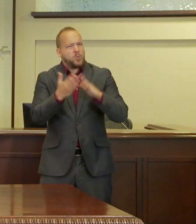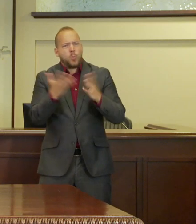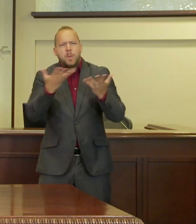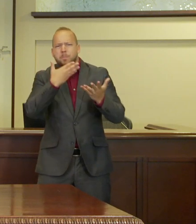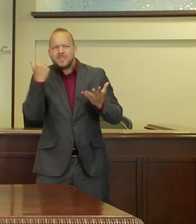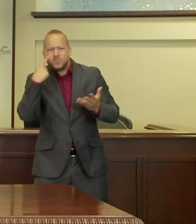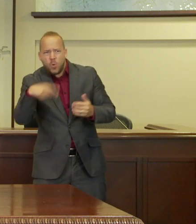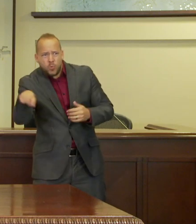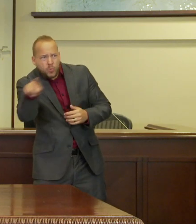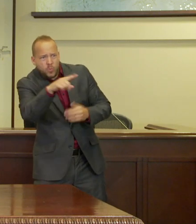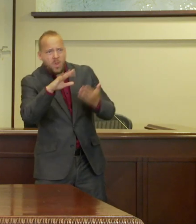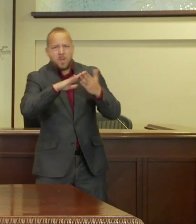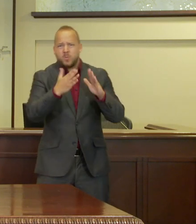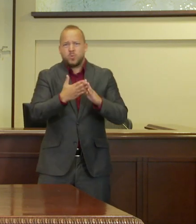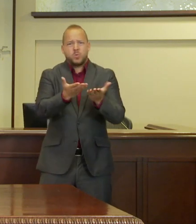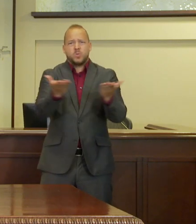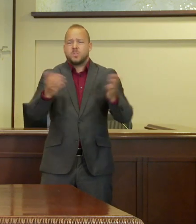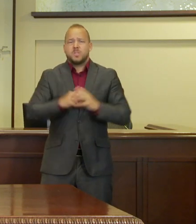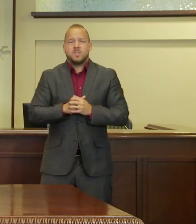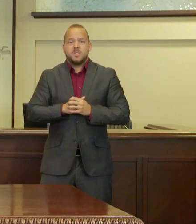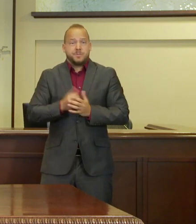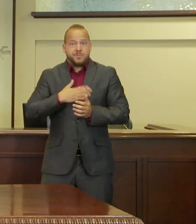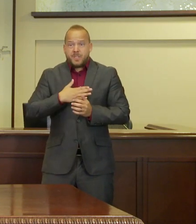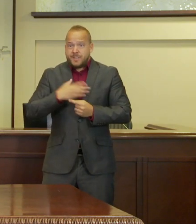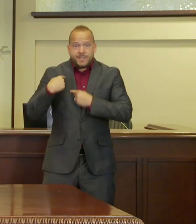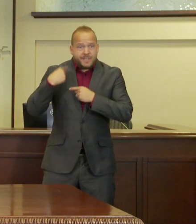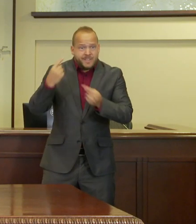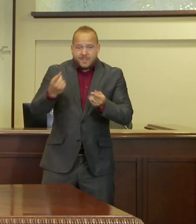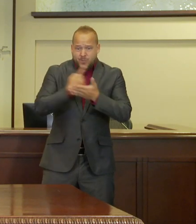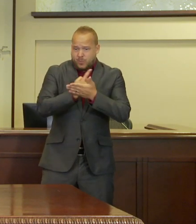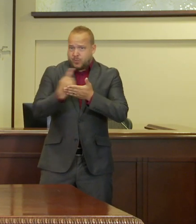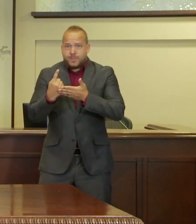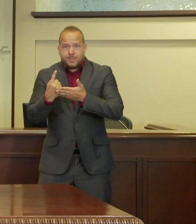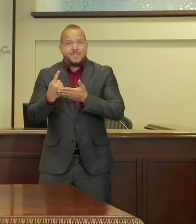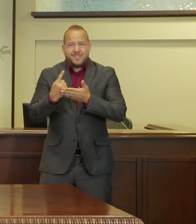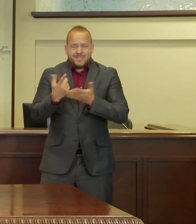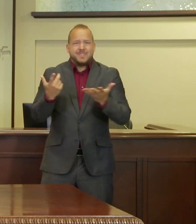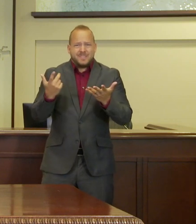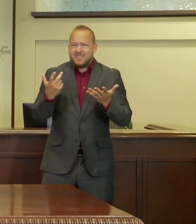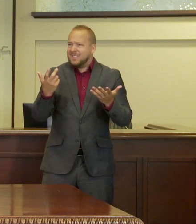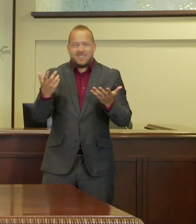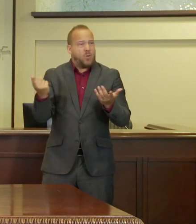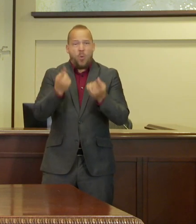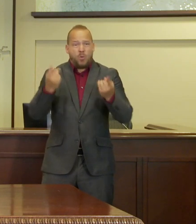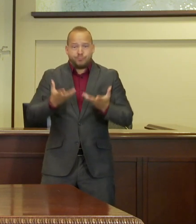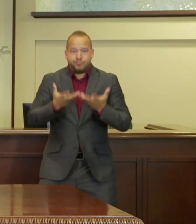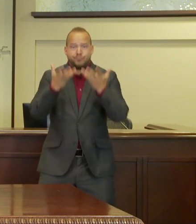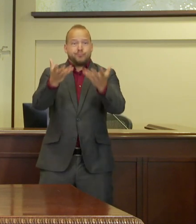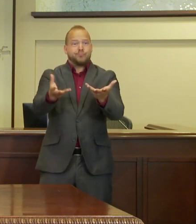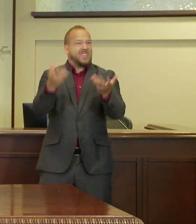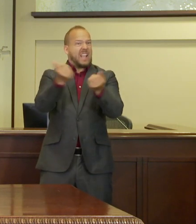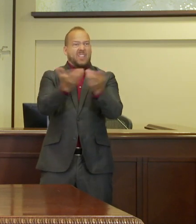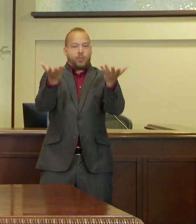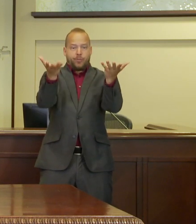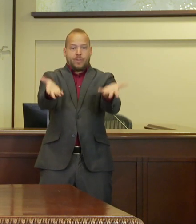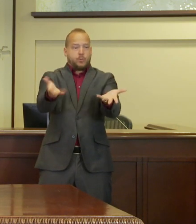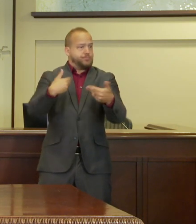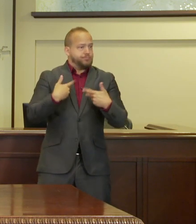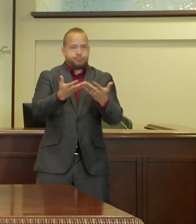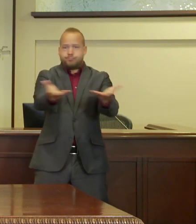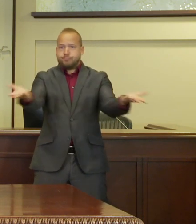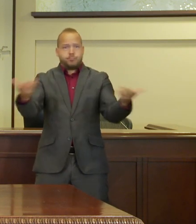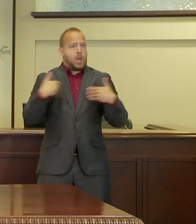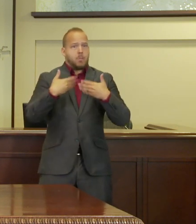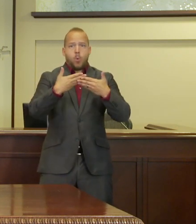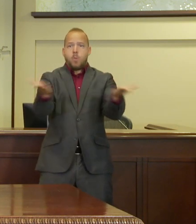stand today, a week into this, I would argue that everything is on the table. Got a question here for you, kind of along the same lines from K2 Television.